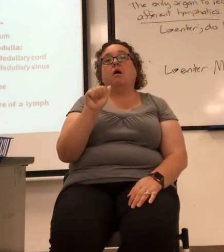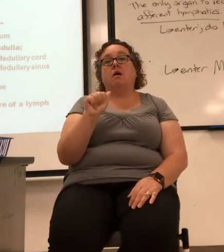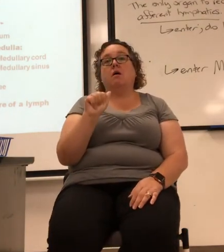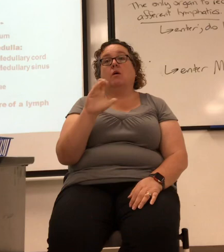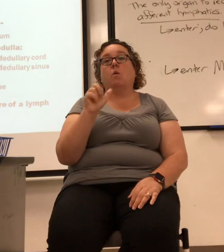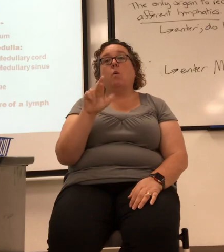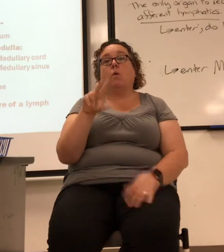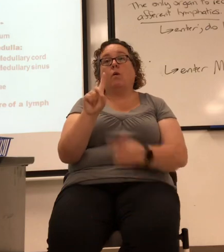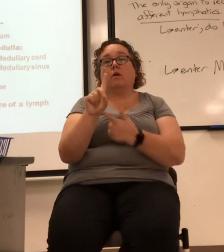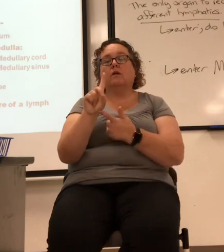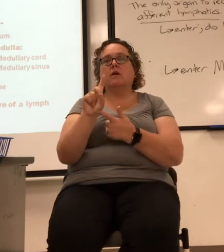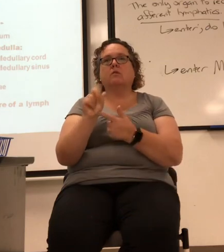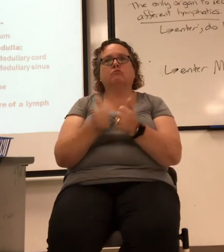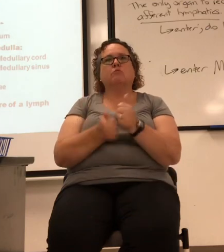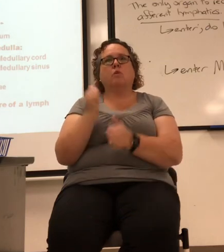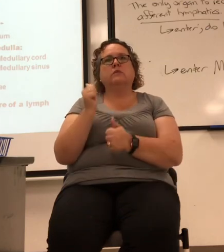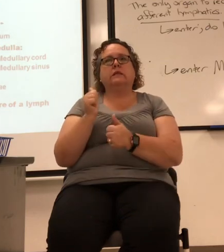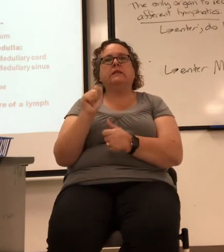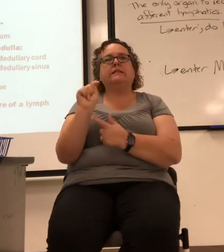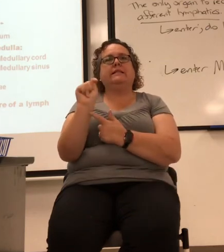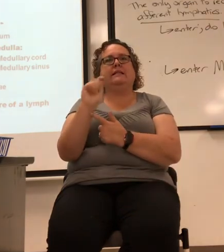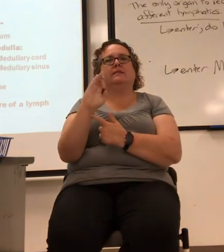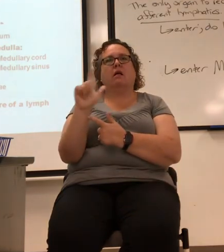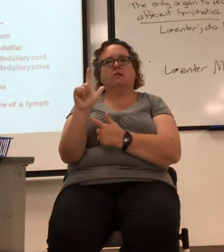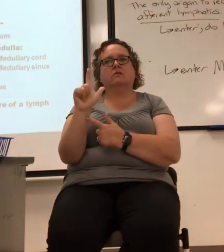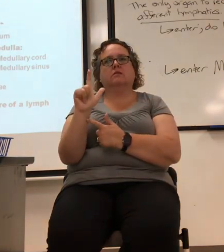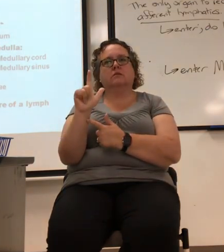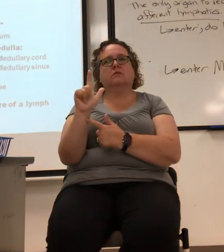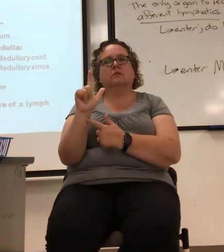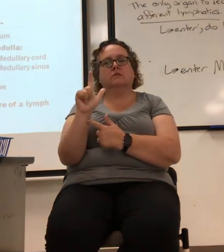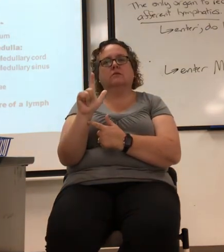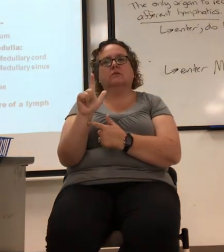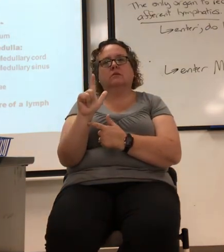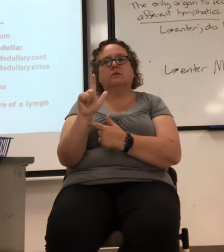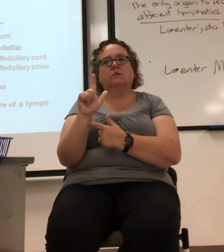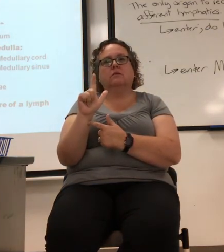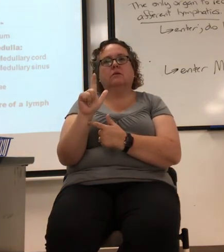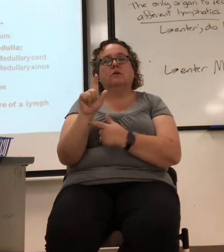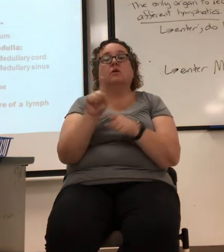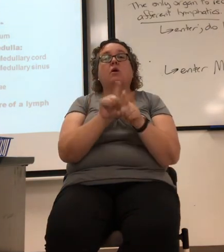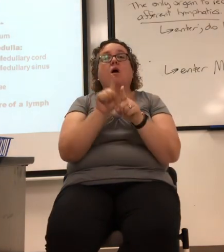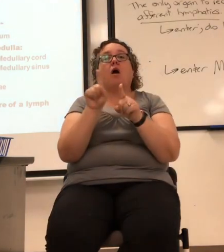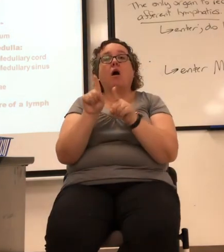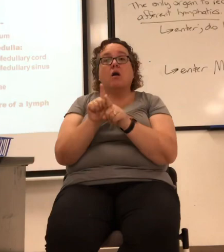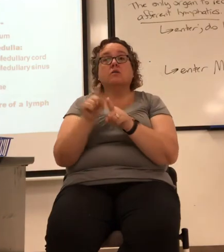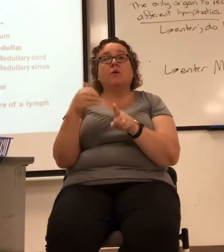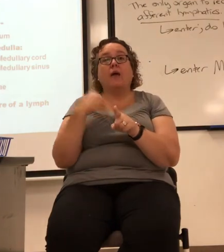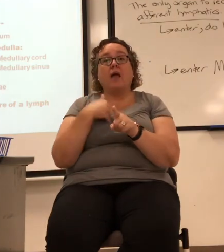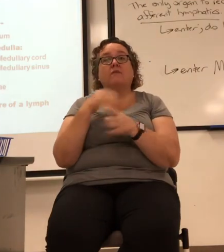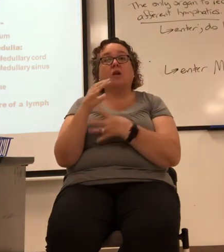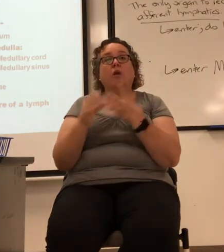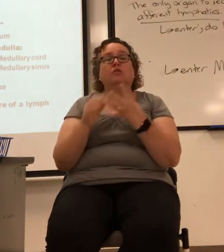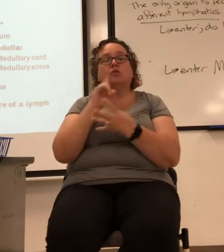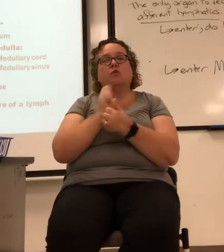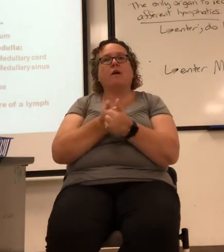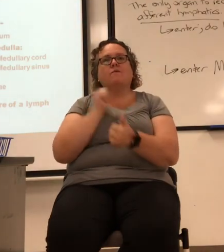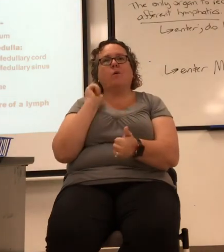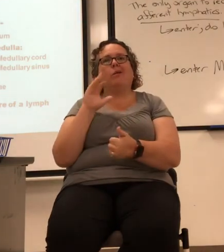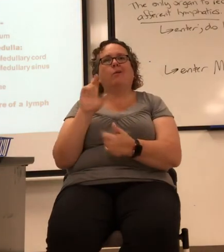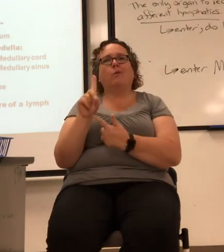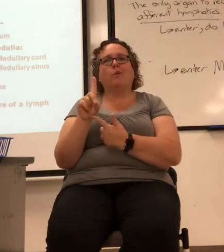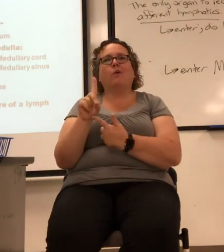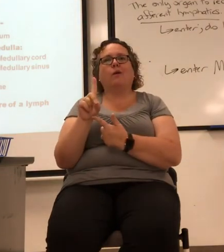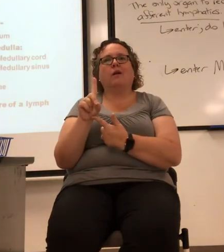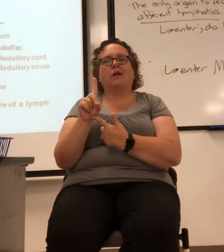an antigenic encounter. The T cells are in the cords. You also have an option just to avoid the cord and